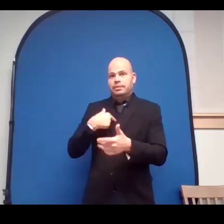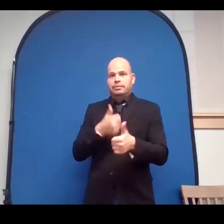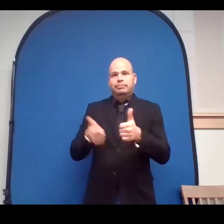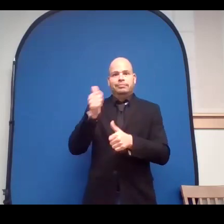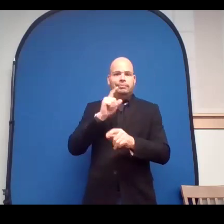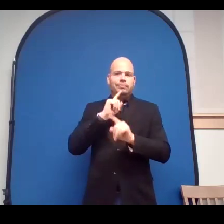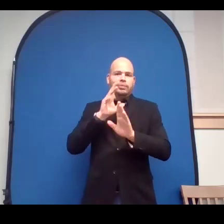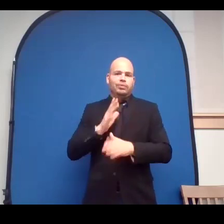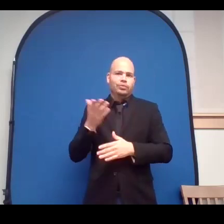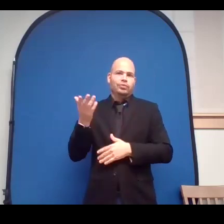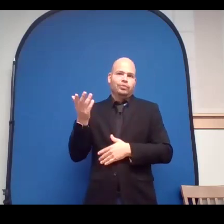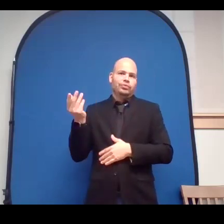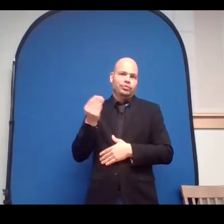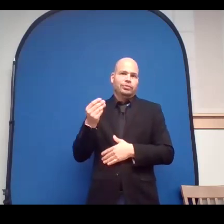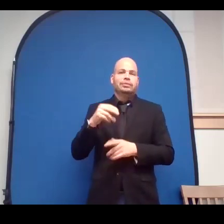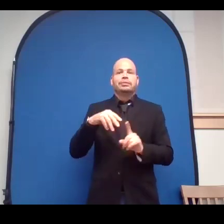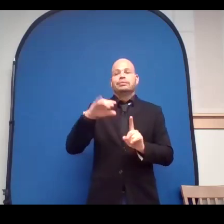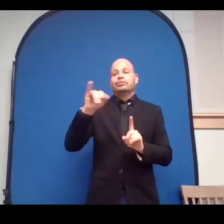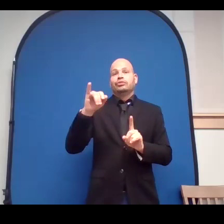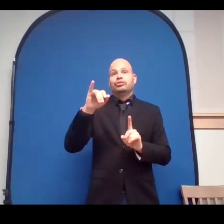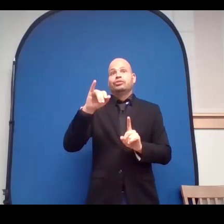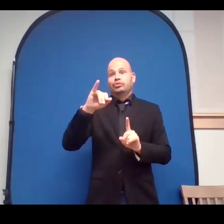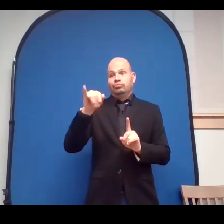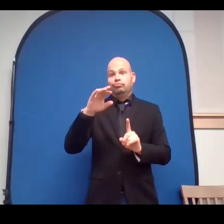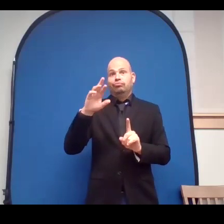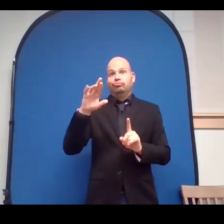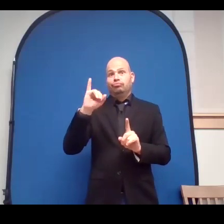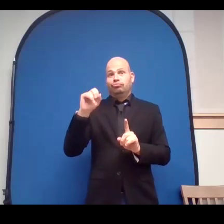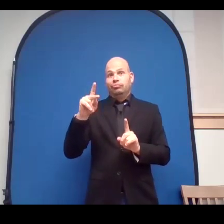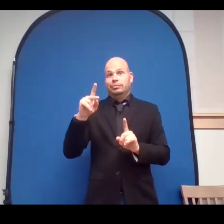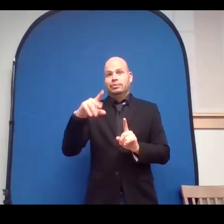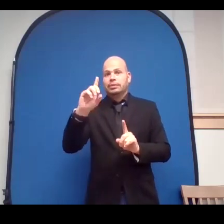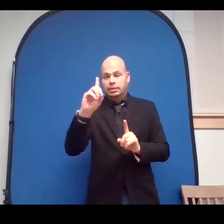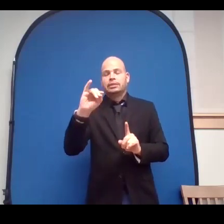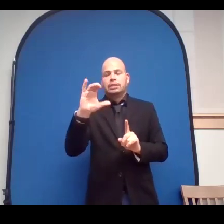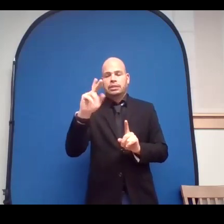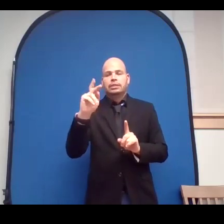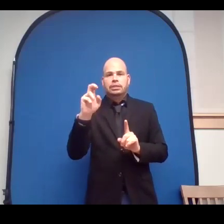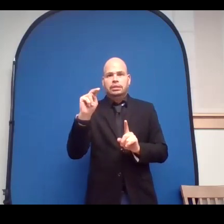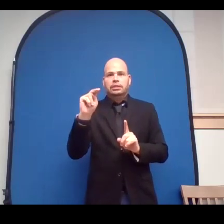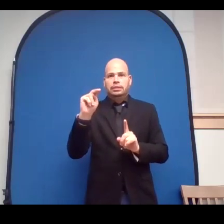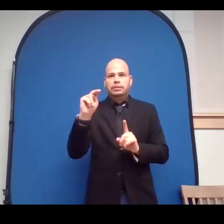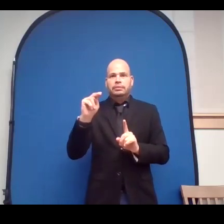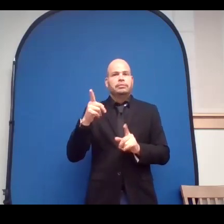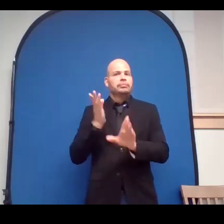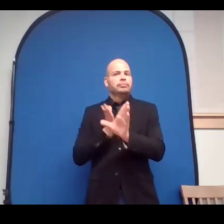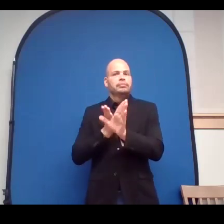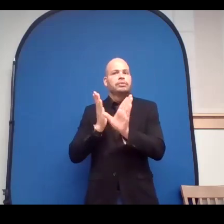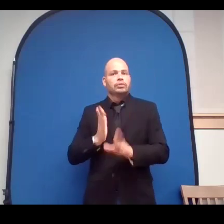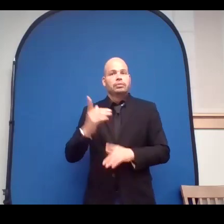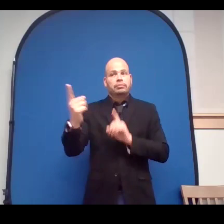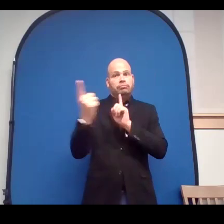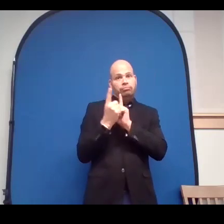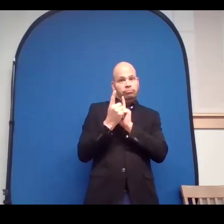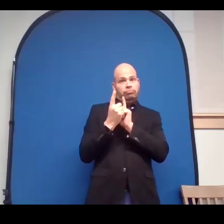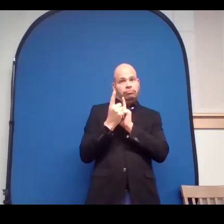Dickinson, who was the on-call psychologist, came out and then spoke with me about